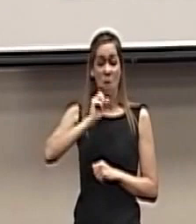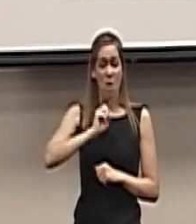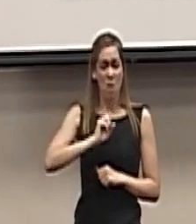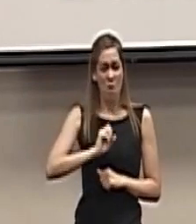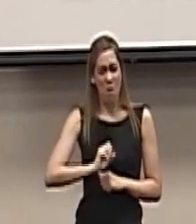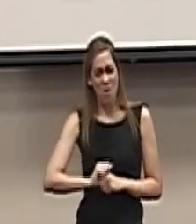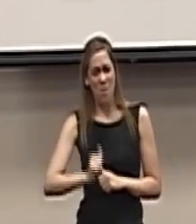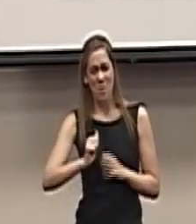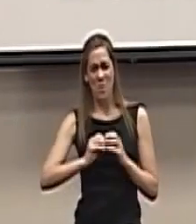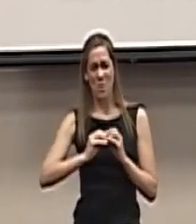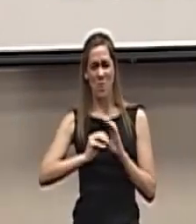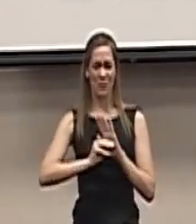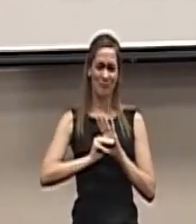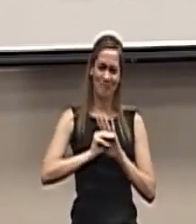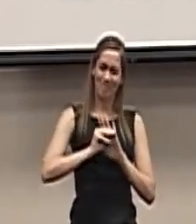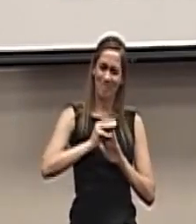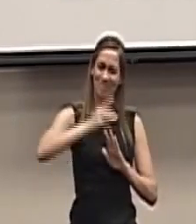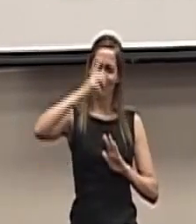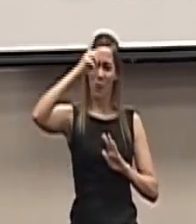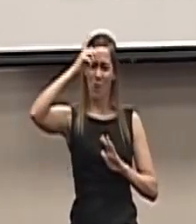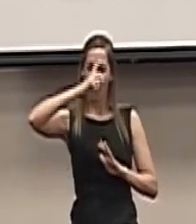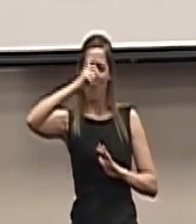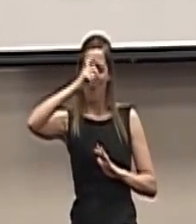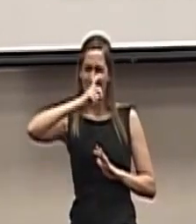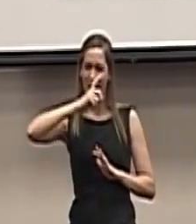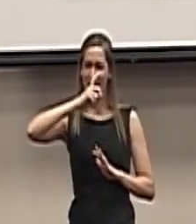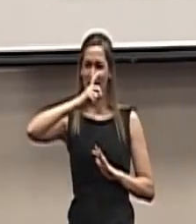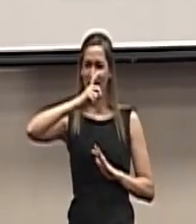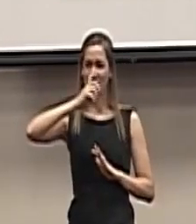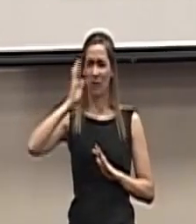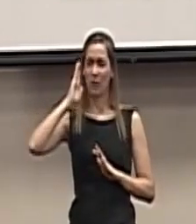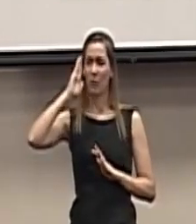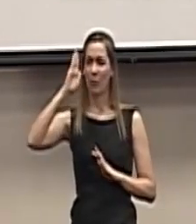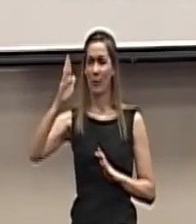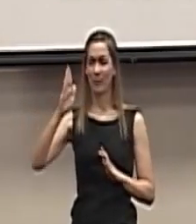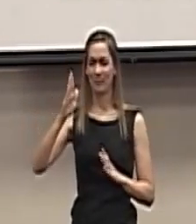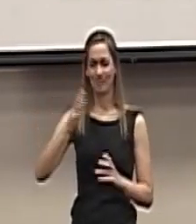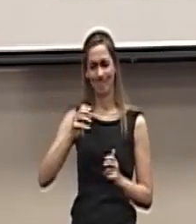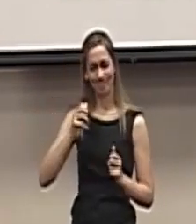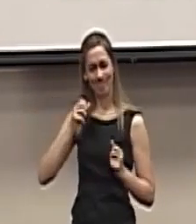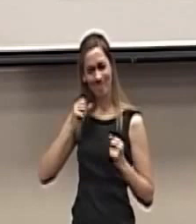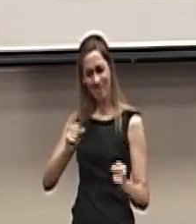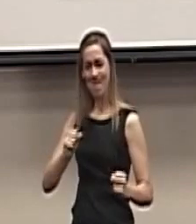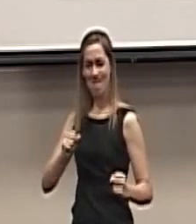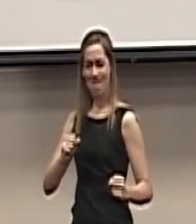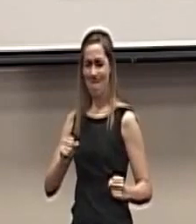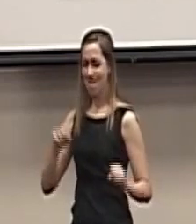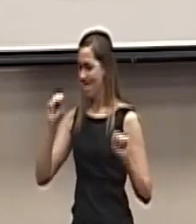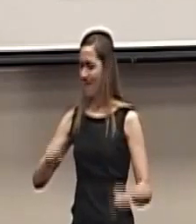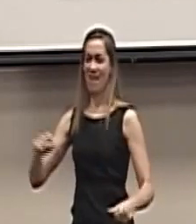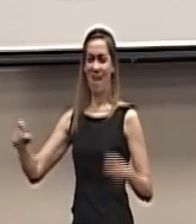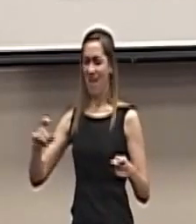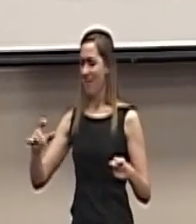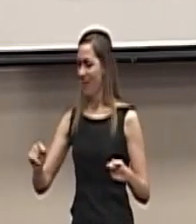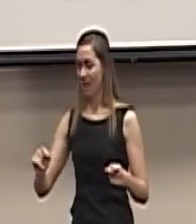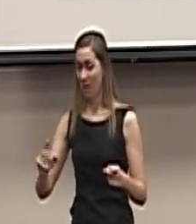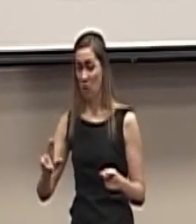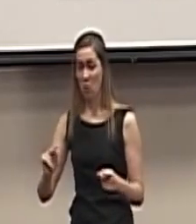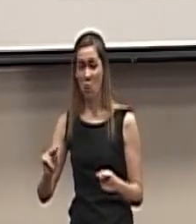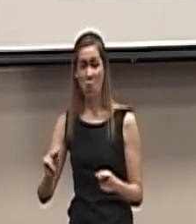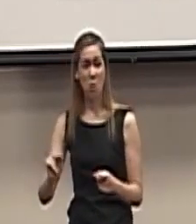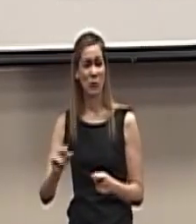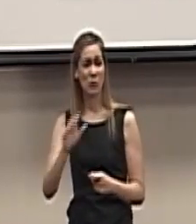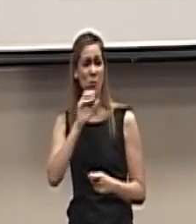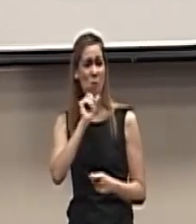more mature, wiser would be the ones who'd be steadfast and firm and able to handle this. But it's them, it's those